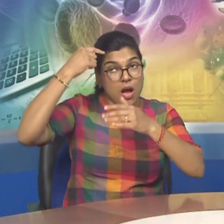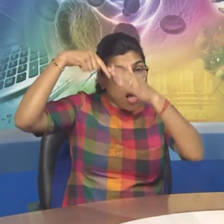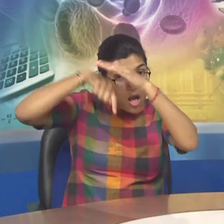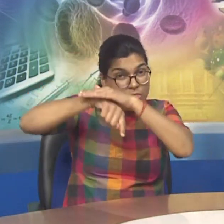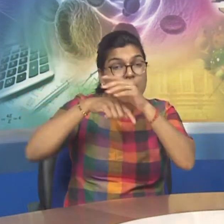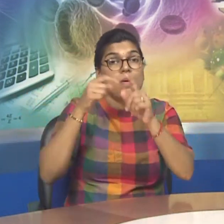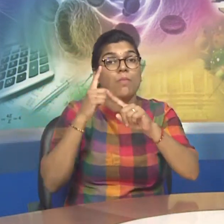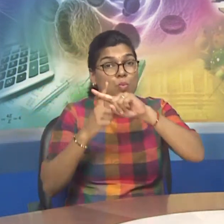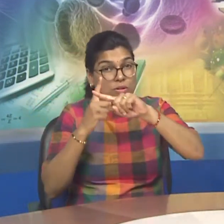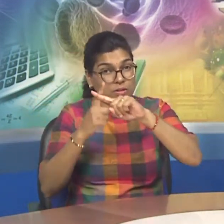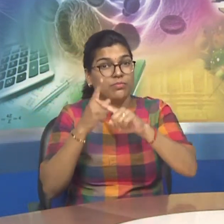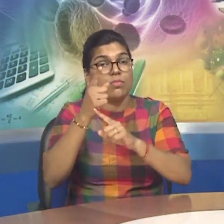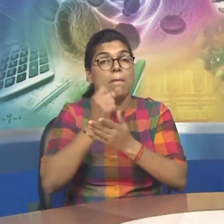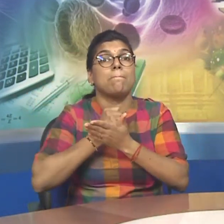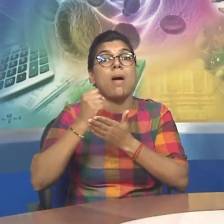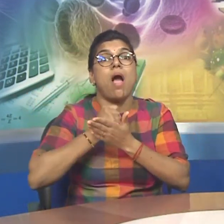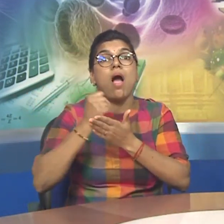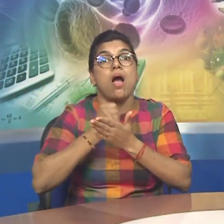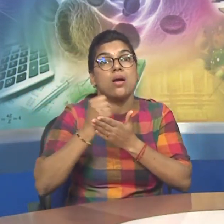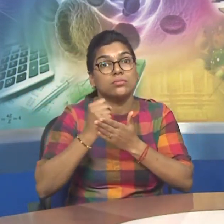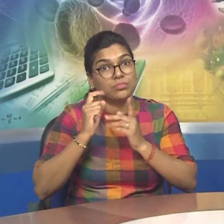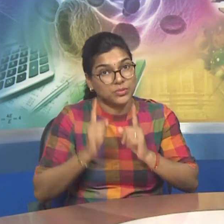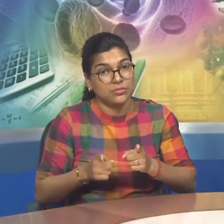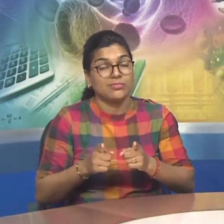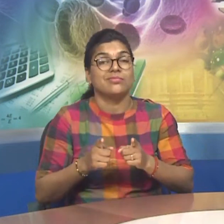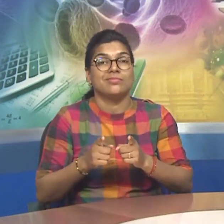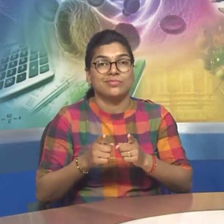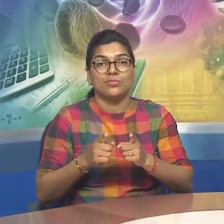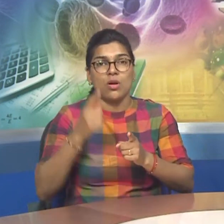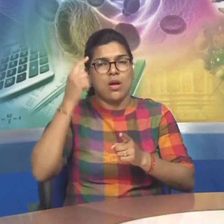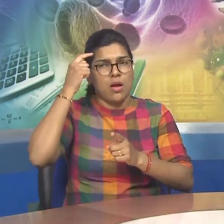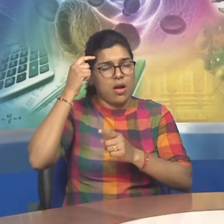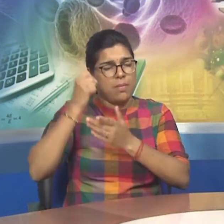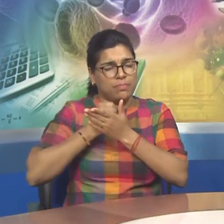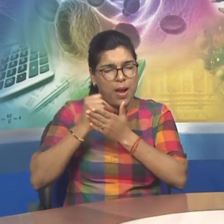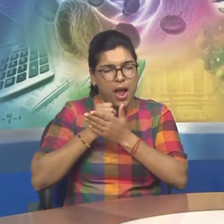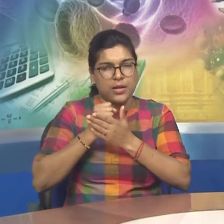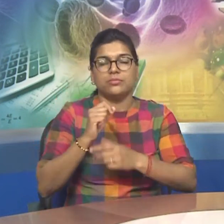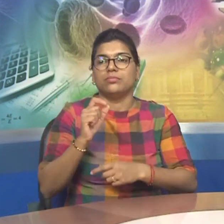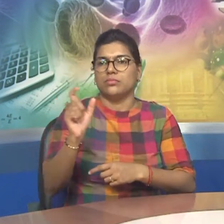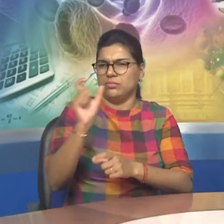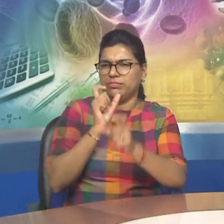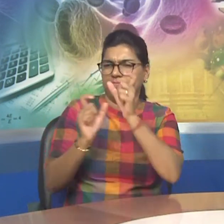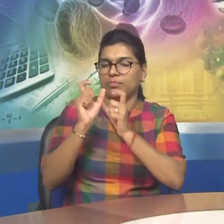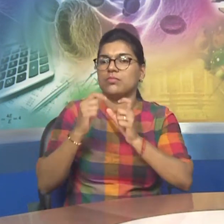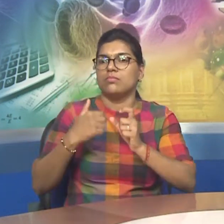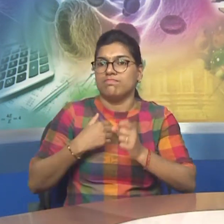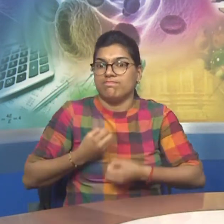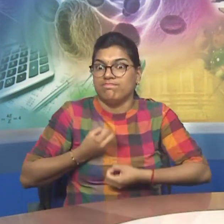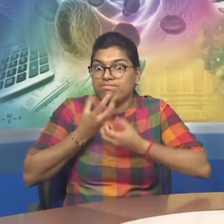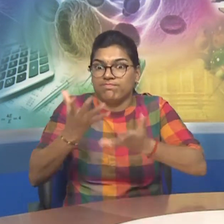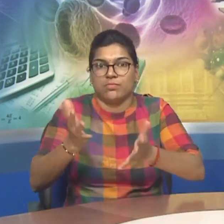Keep your words positive because your words become your behavior.